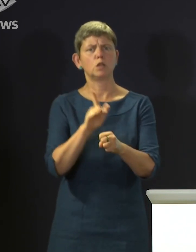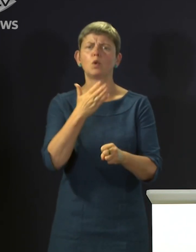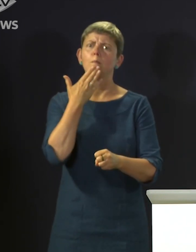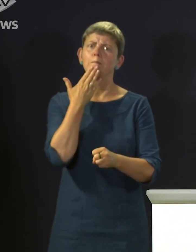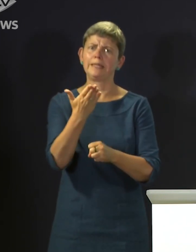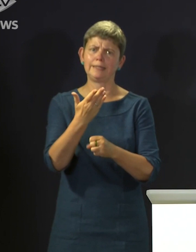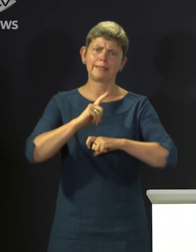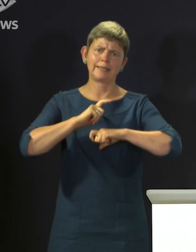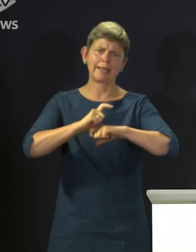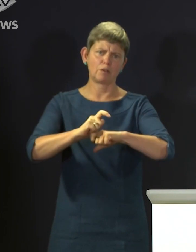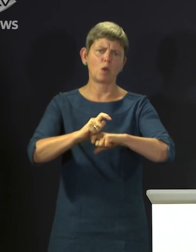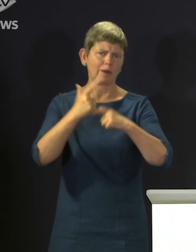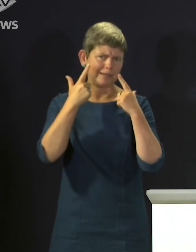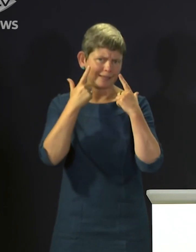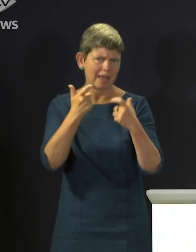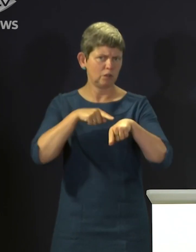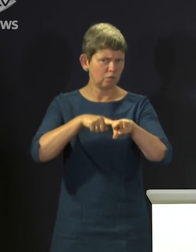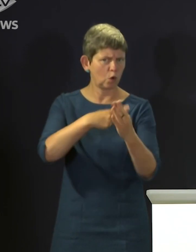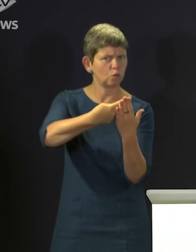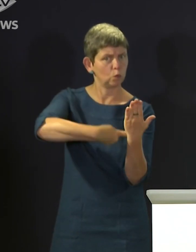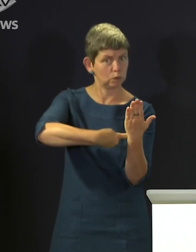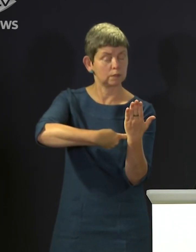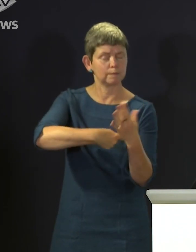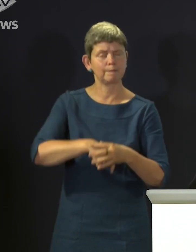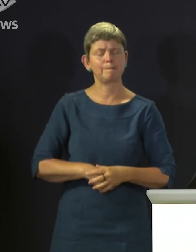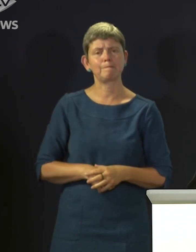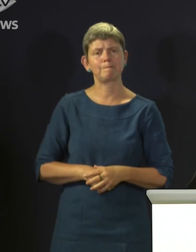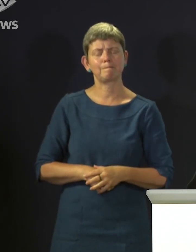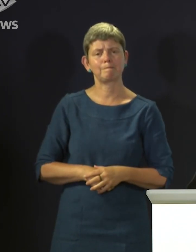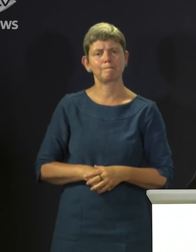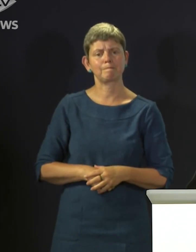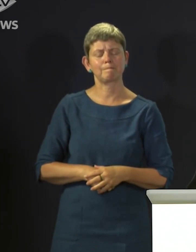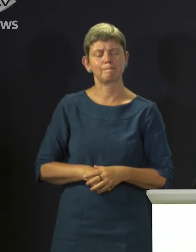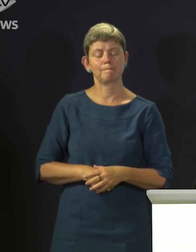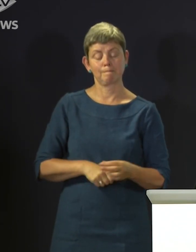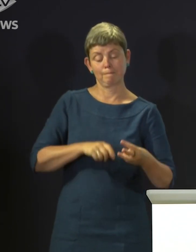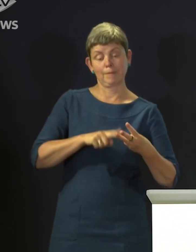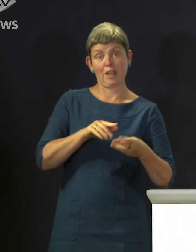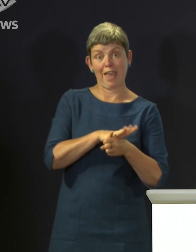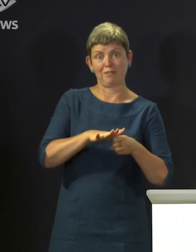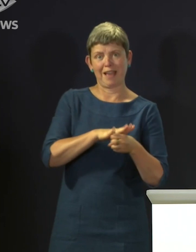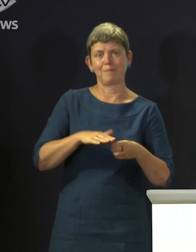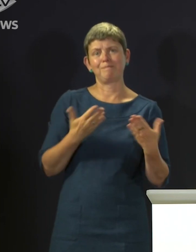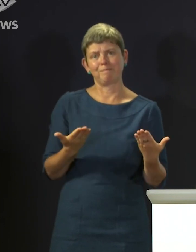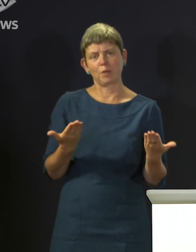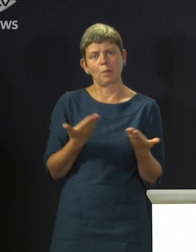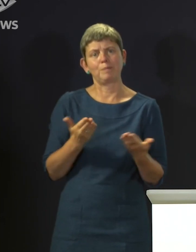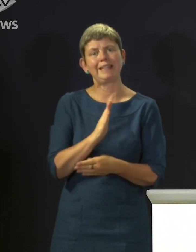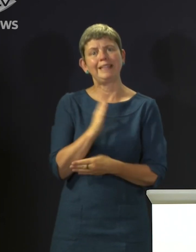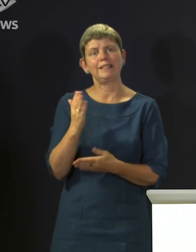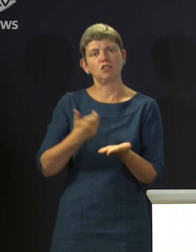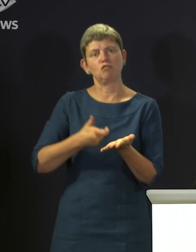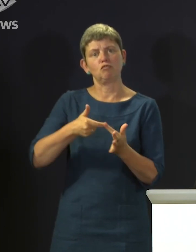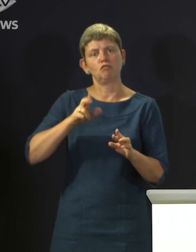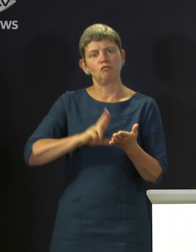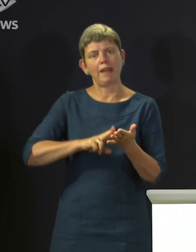continue to do that. It is really important. Now, the final area I want to talk about today is East Renfrewshire, and this is where I'm going to go